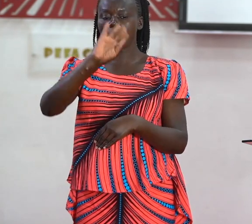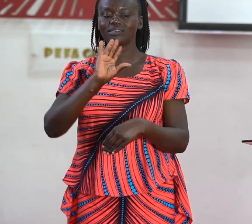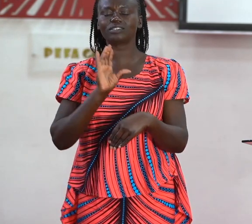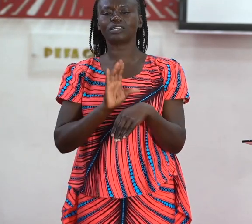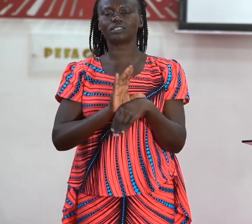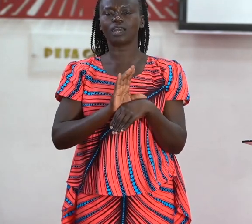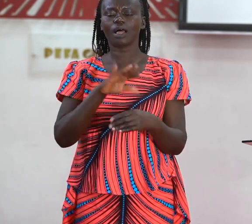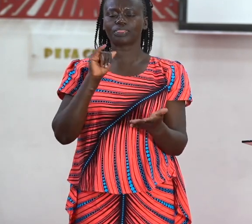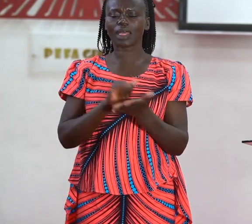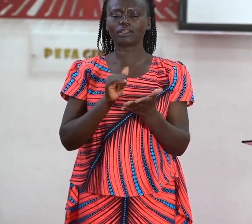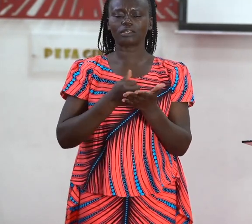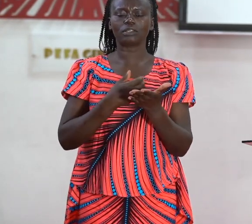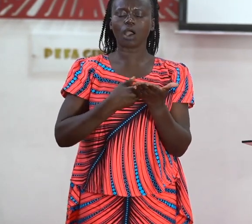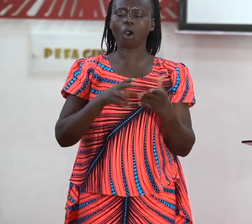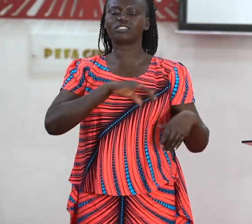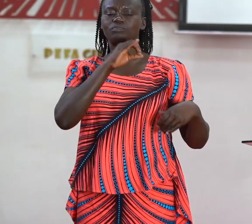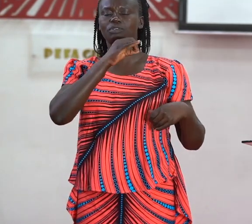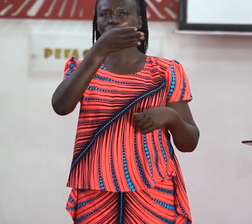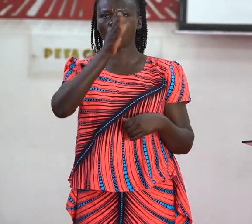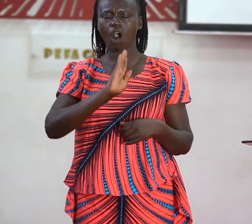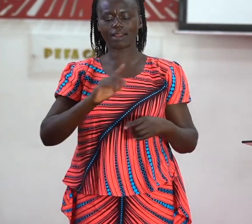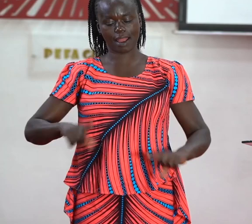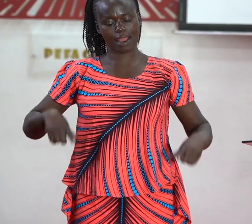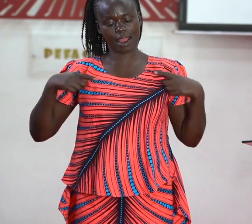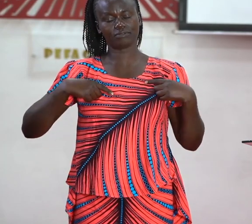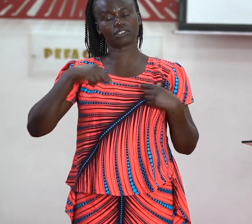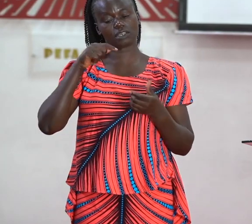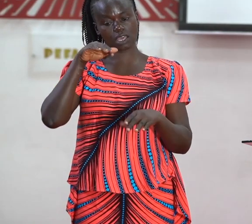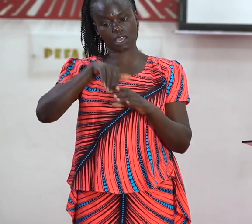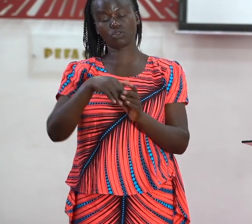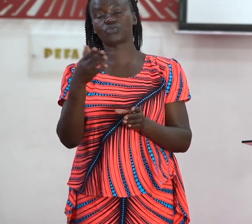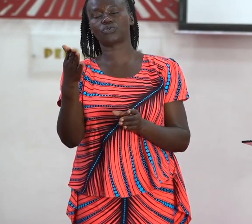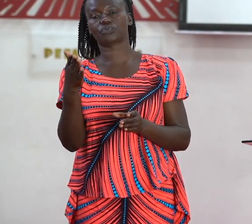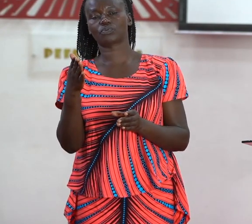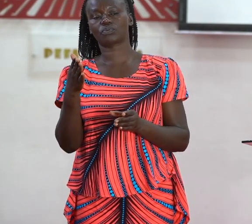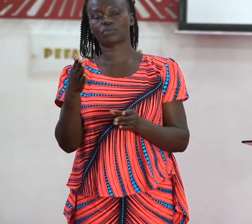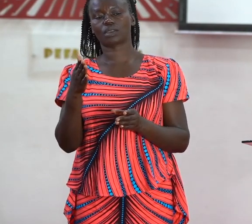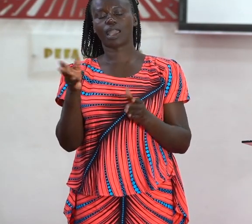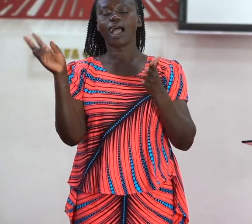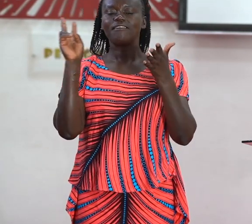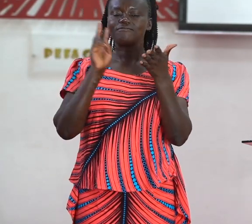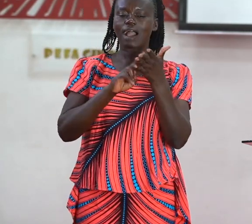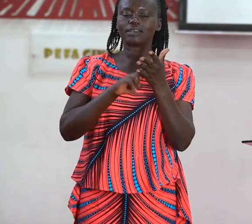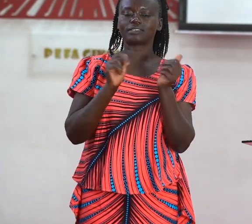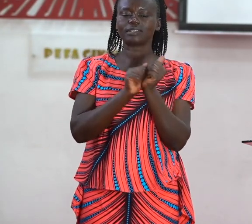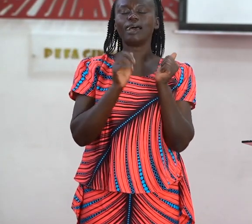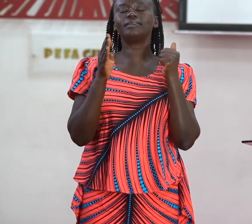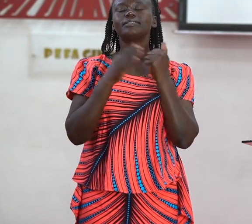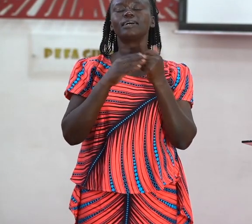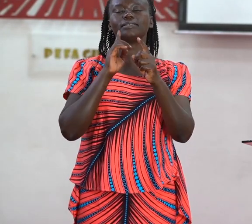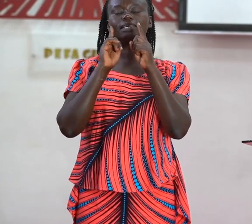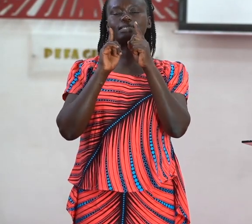God's spirit lives in you. It continues to say in verse number 19, that